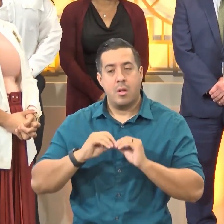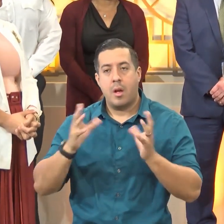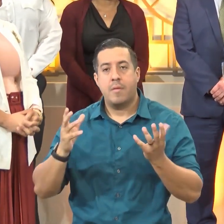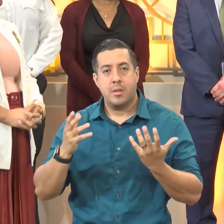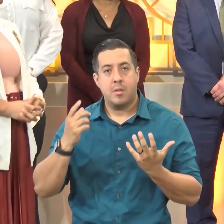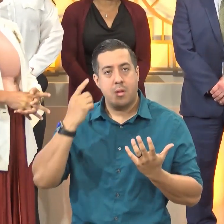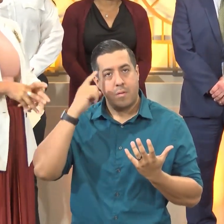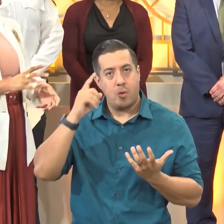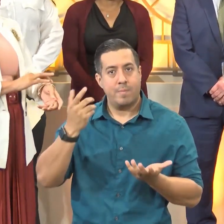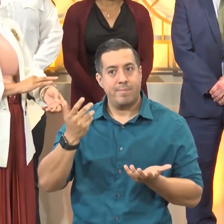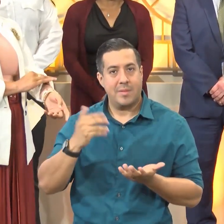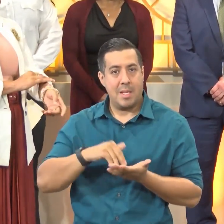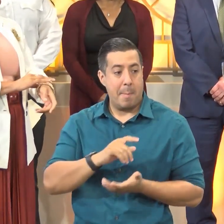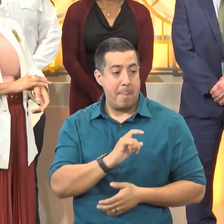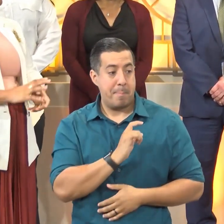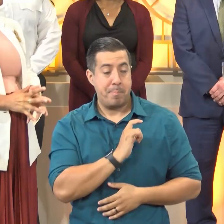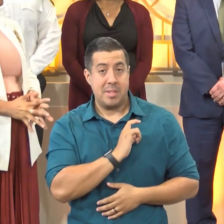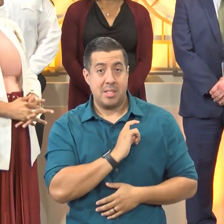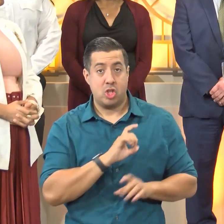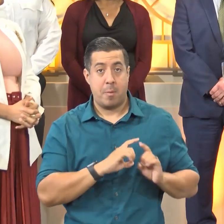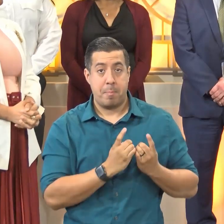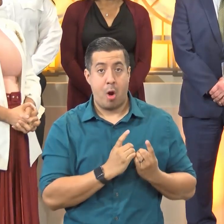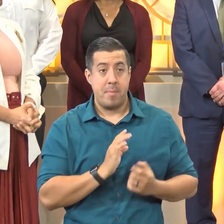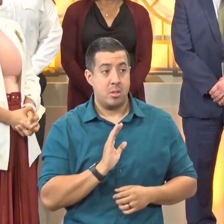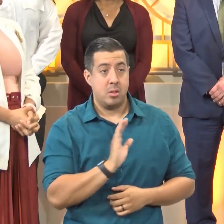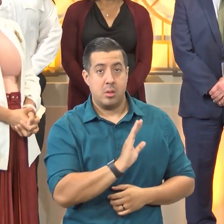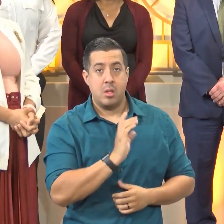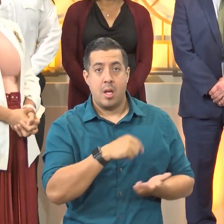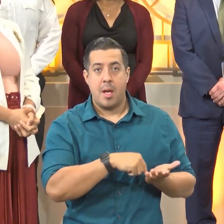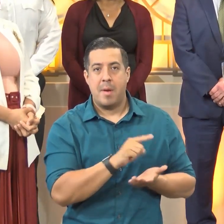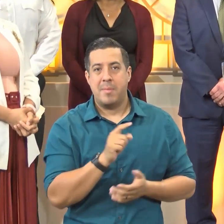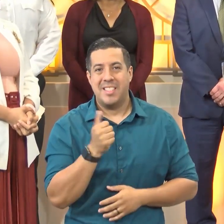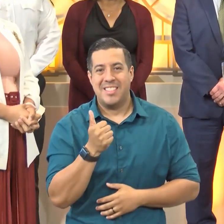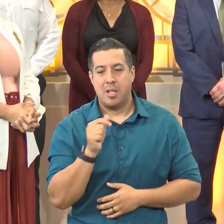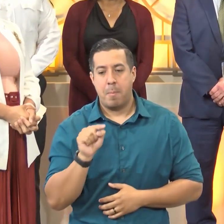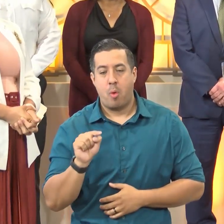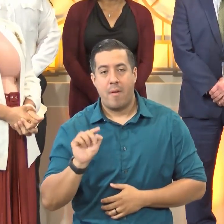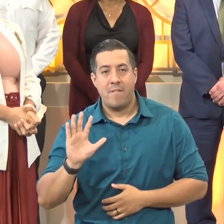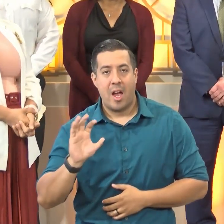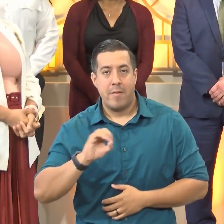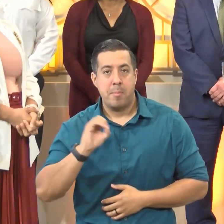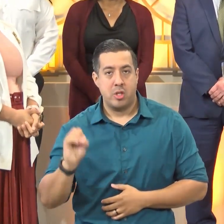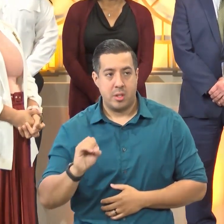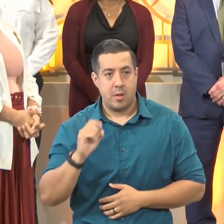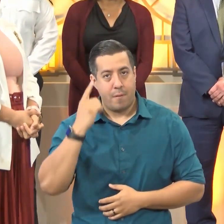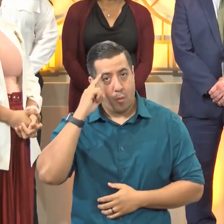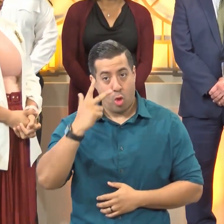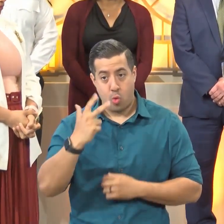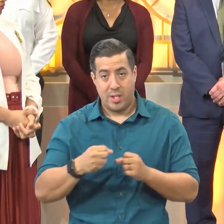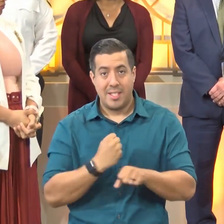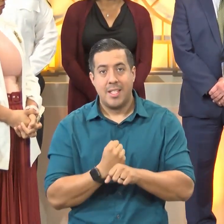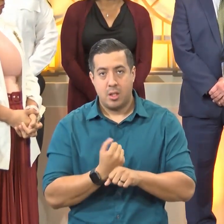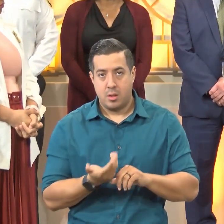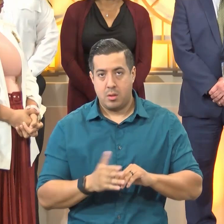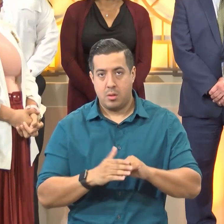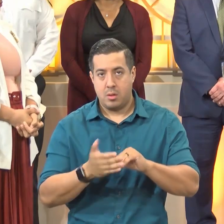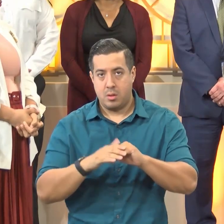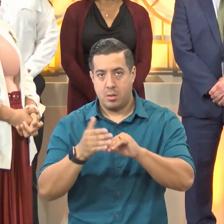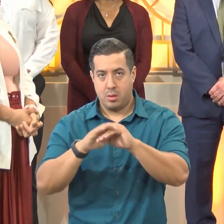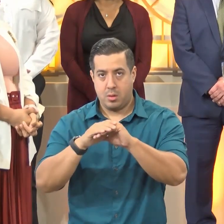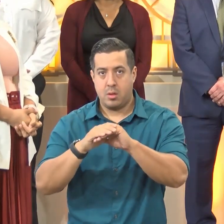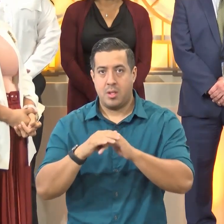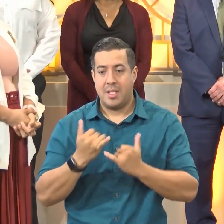again, for the police department, their pay raise is 10.5% over the next 3 years. In this is the first